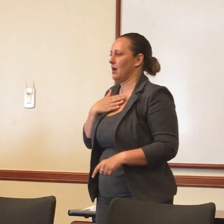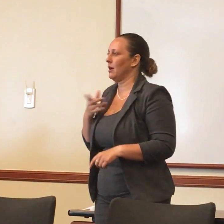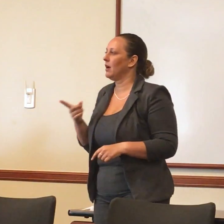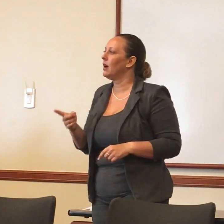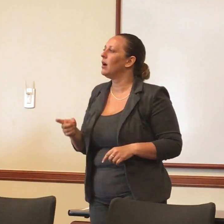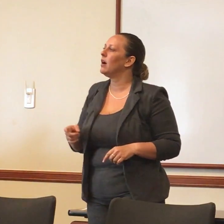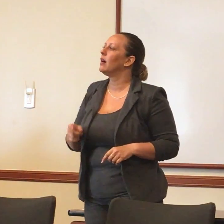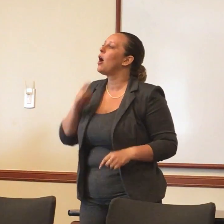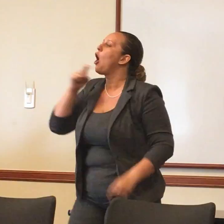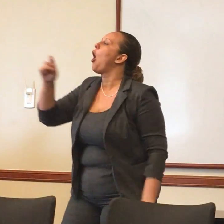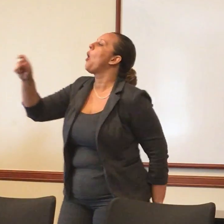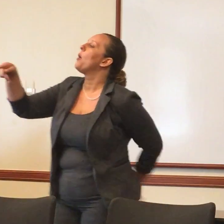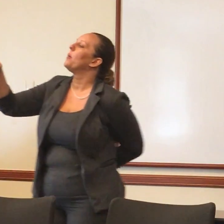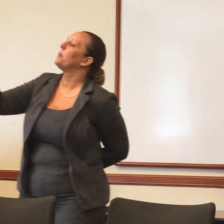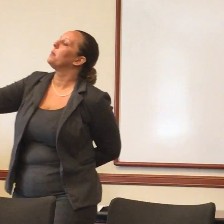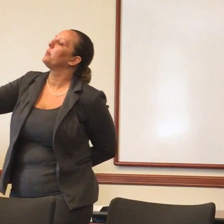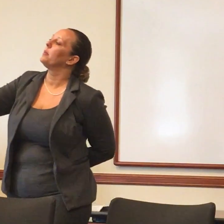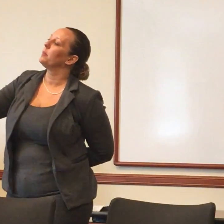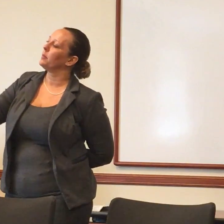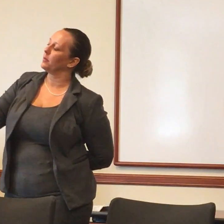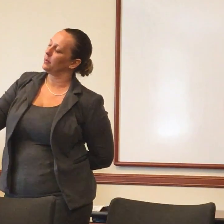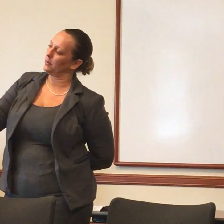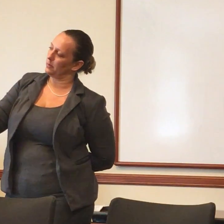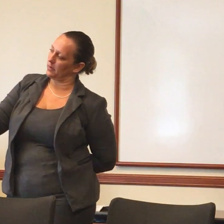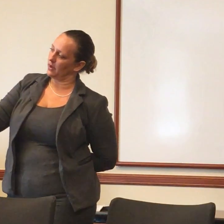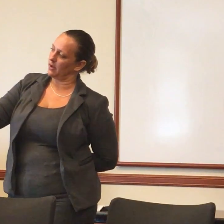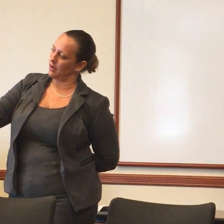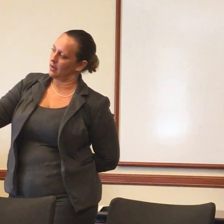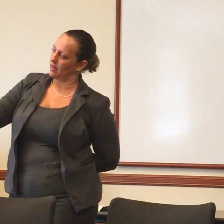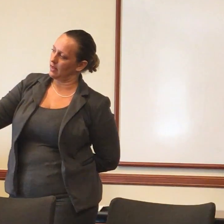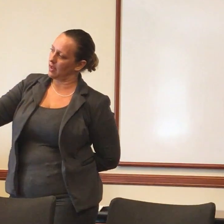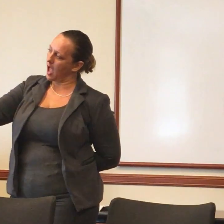What is the sign for? I don't understand what the sign is.